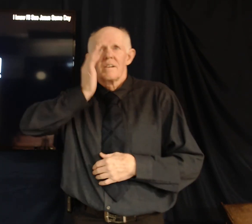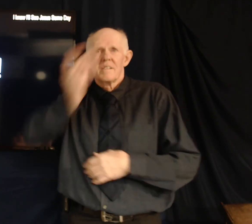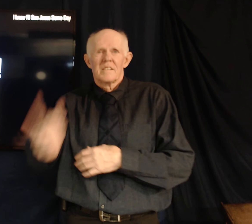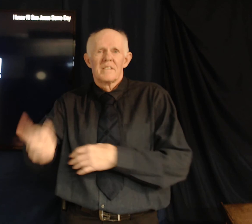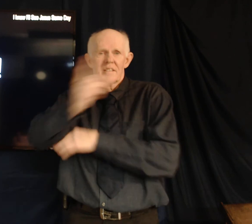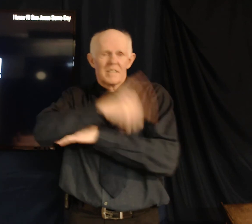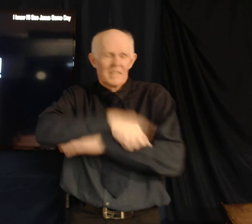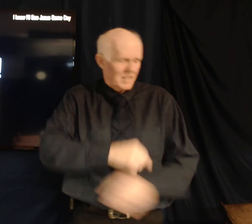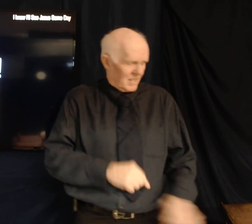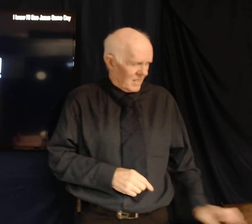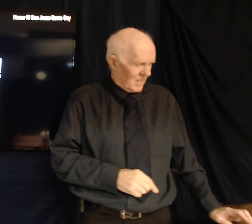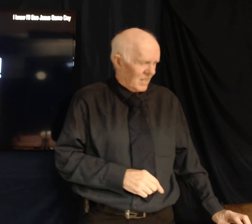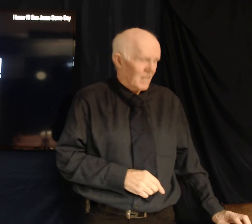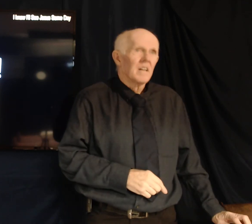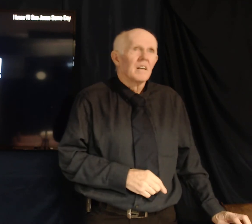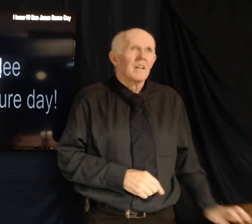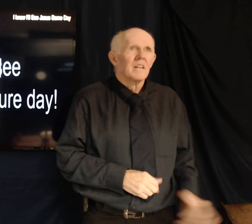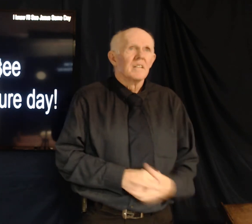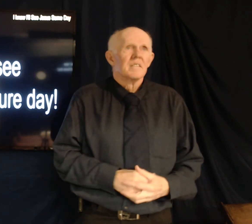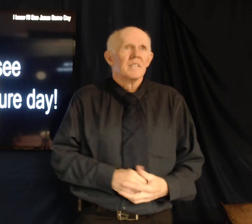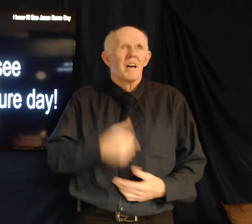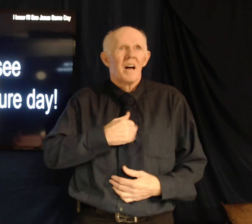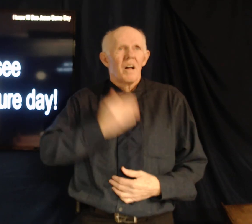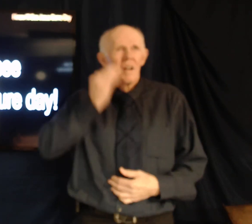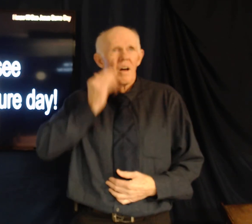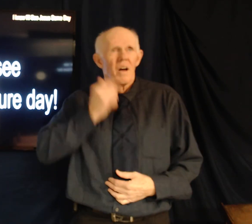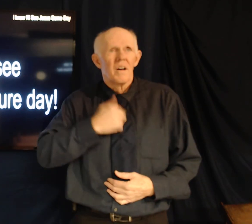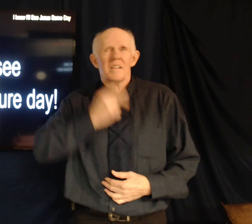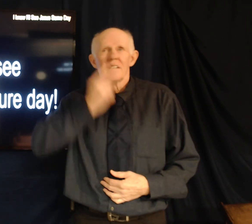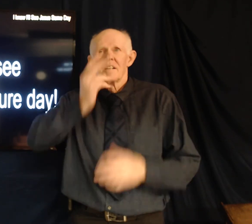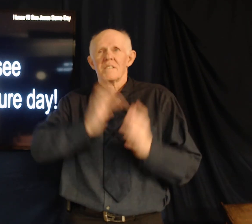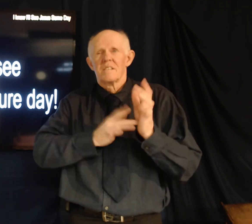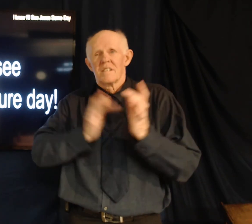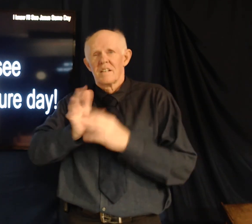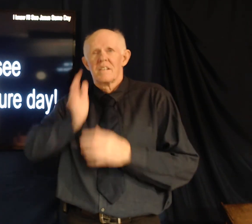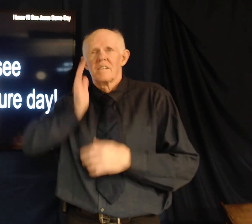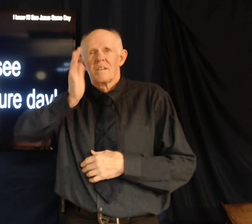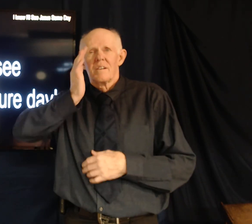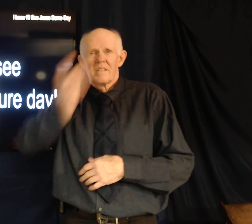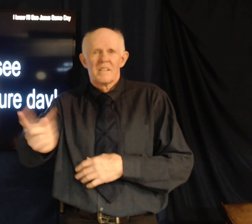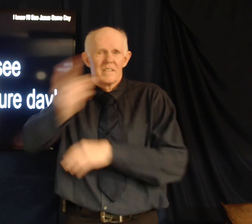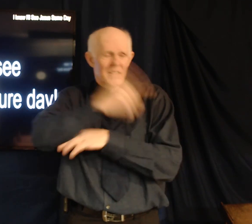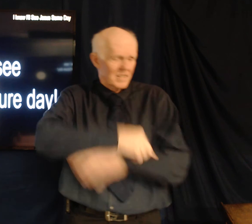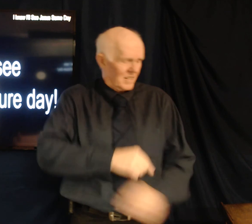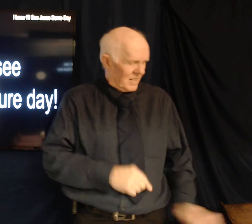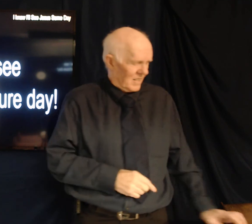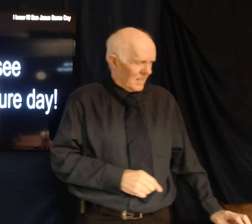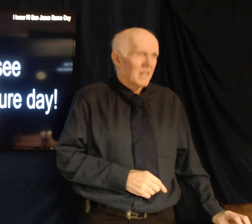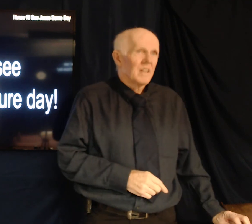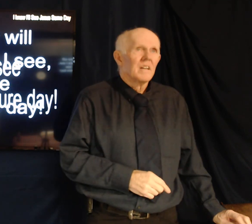jesus on a future day i know i'll see jesus future day